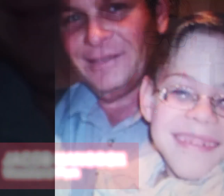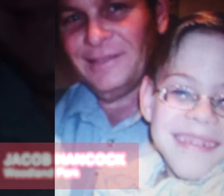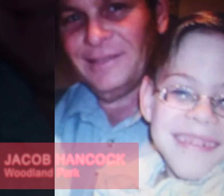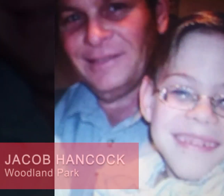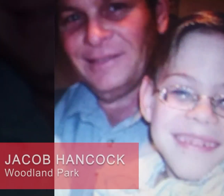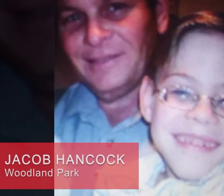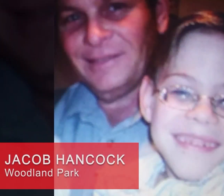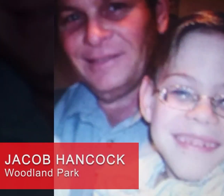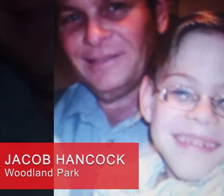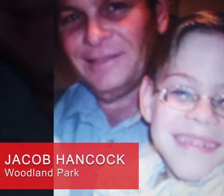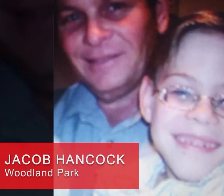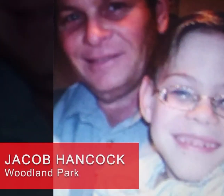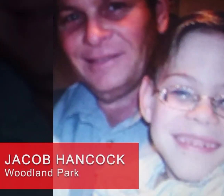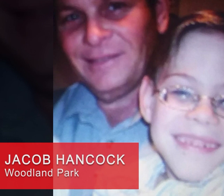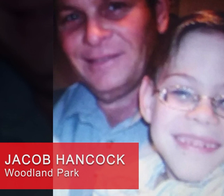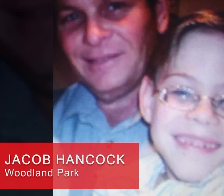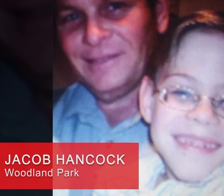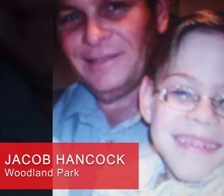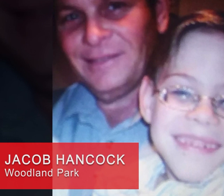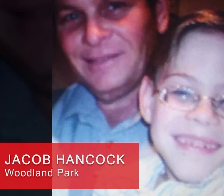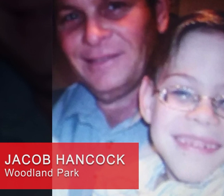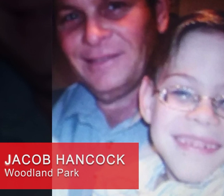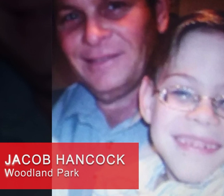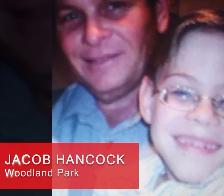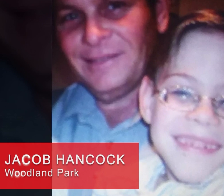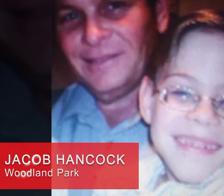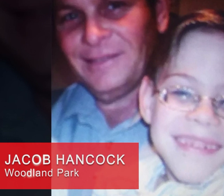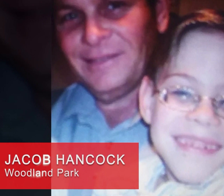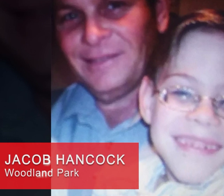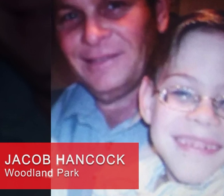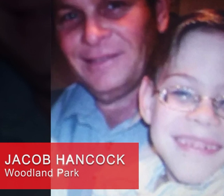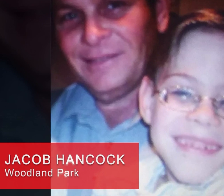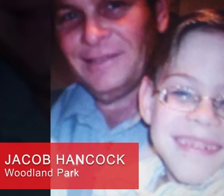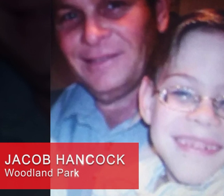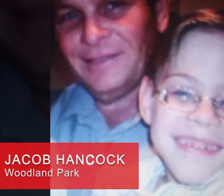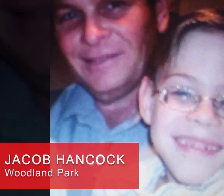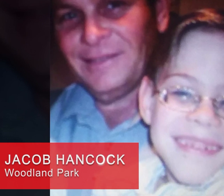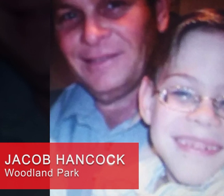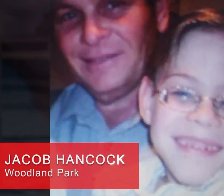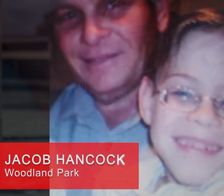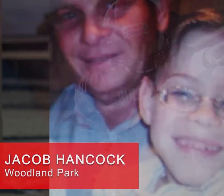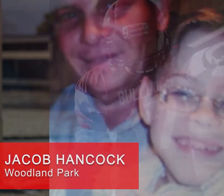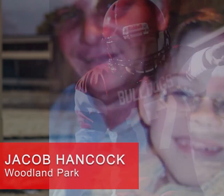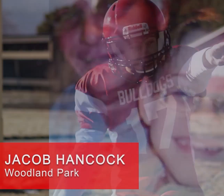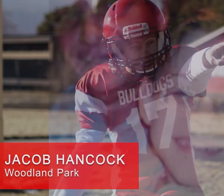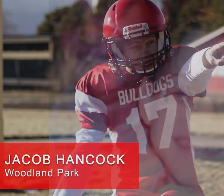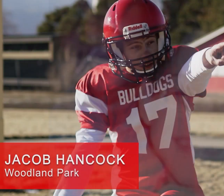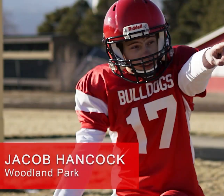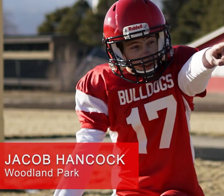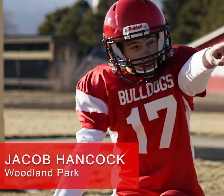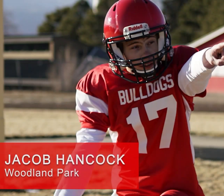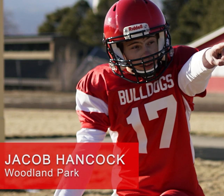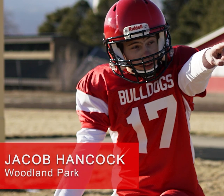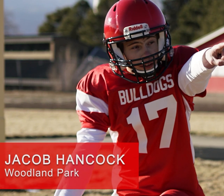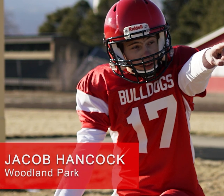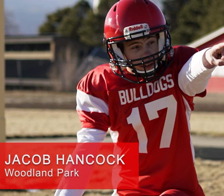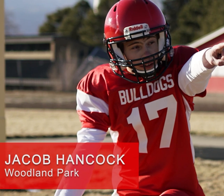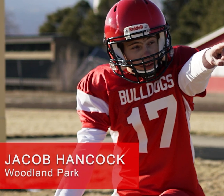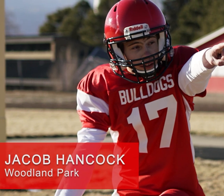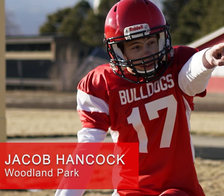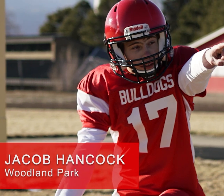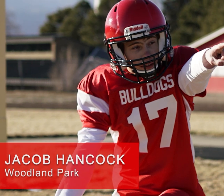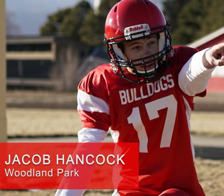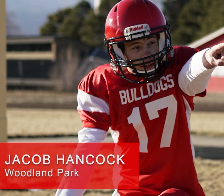Jacob Hancock, Woodland Park. Picture of Jacob as a child smiling at the camera with a man smiling behind him. Fades into a current picture of Jacob wearing a football